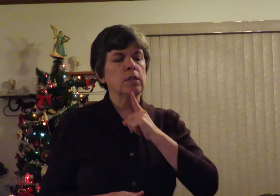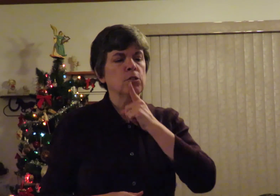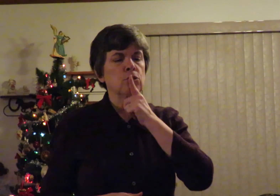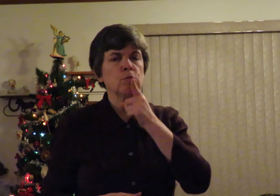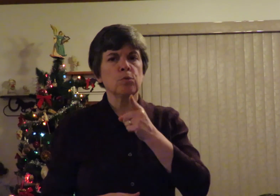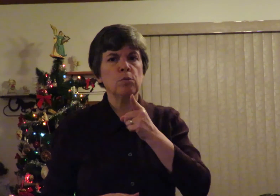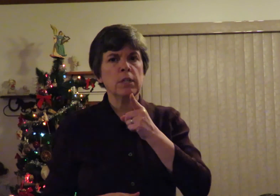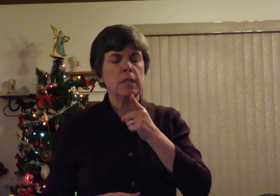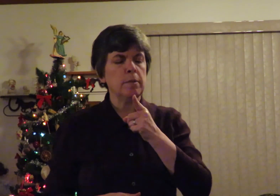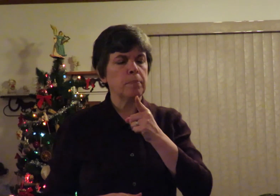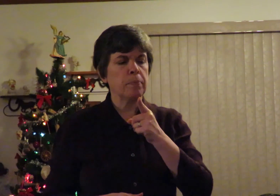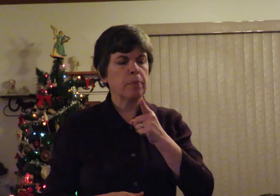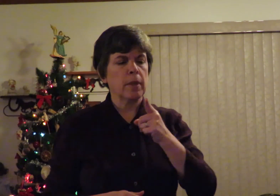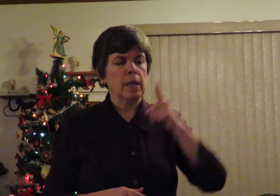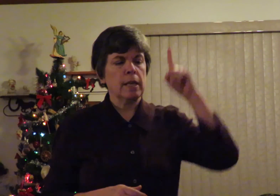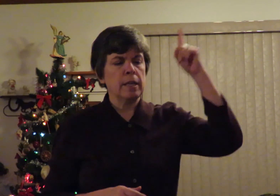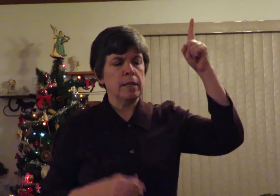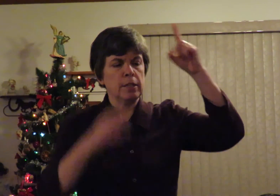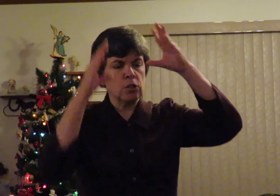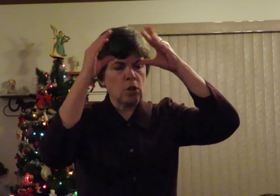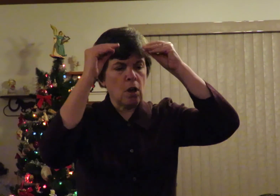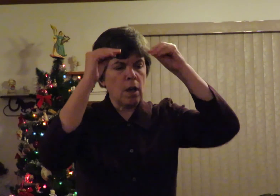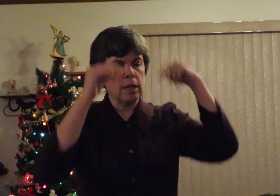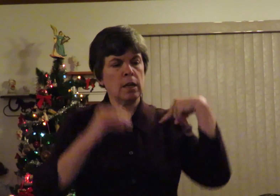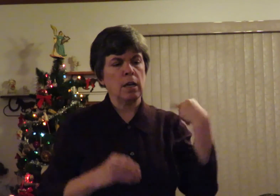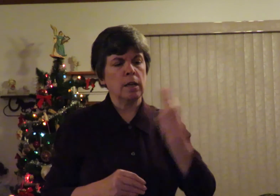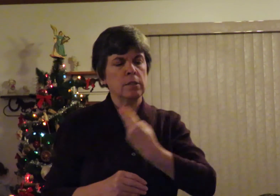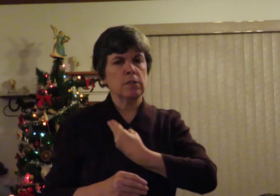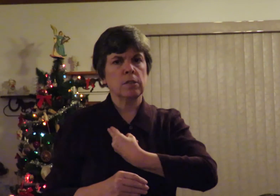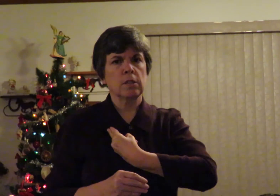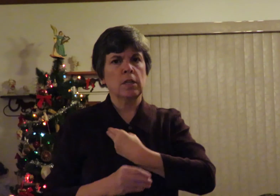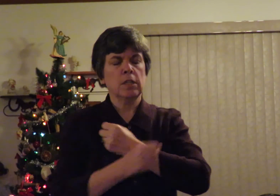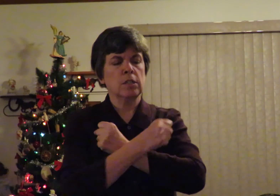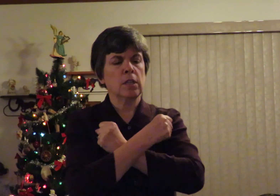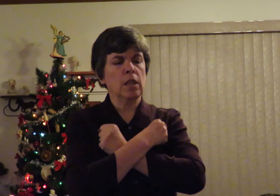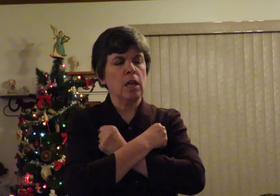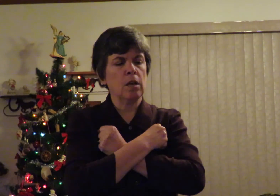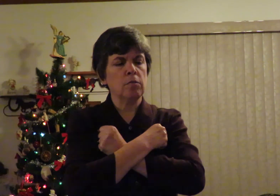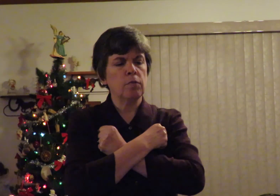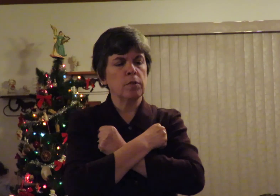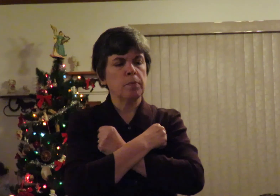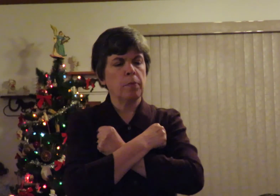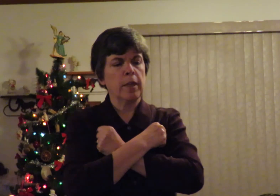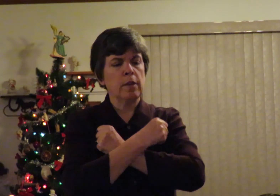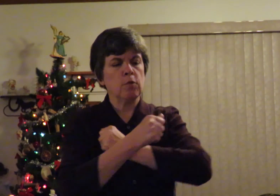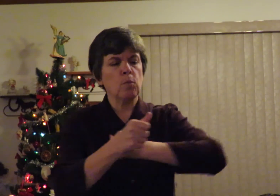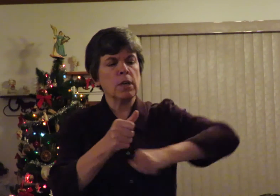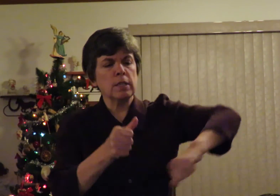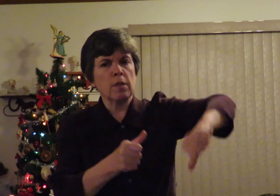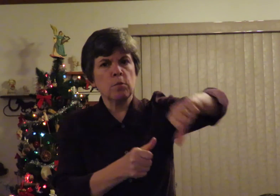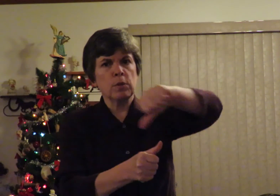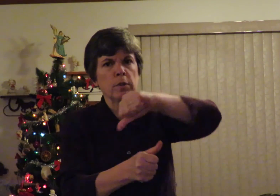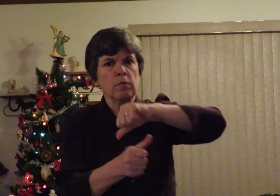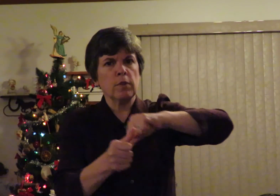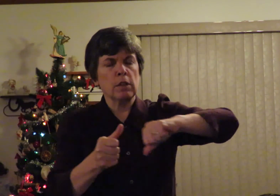is truly he taught us to love for one another. We're doing